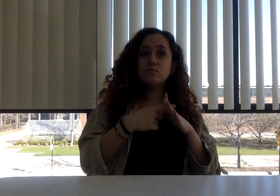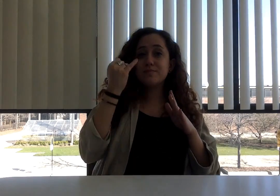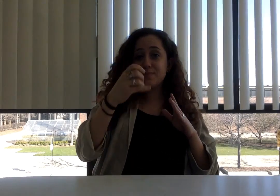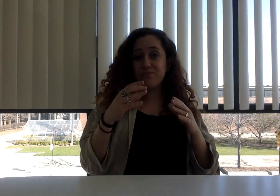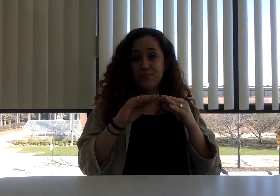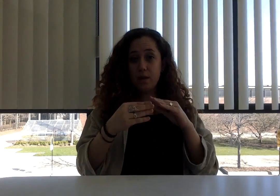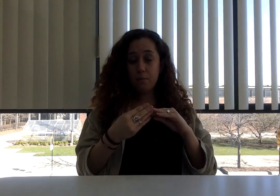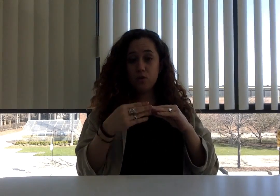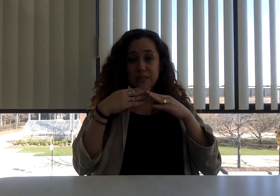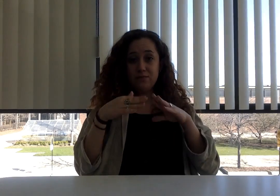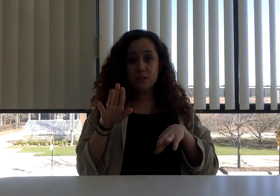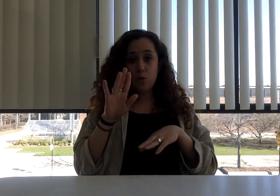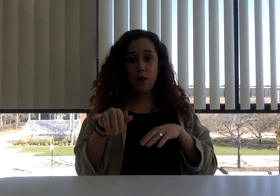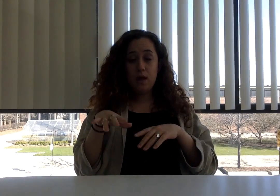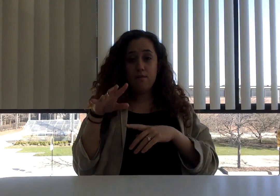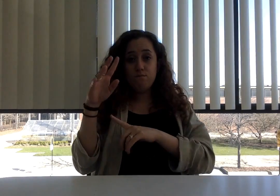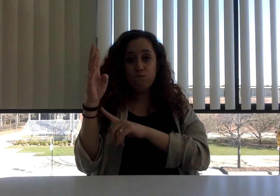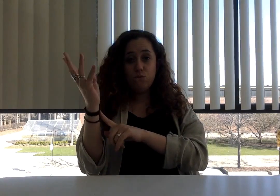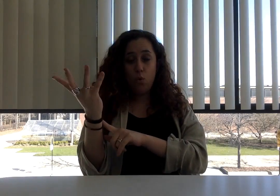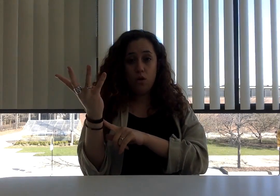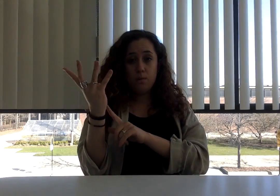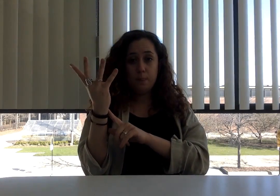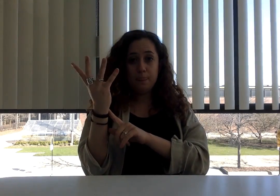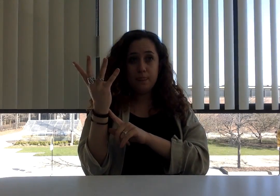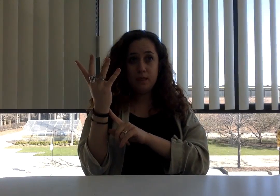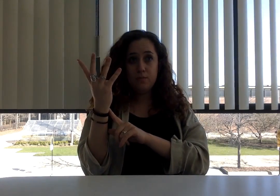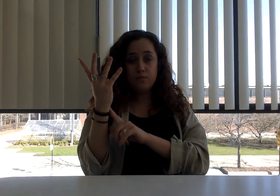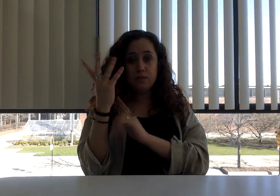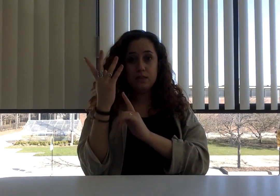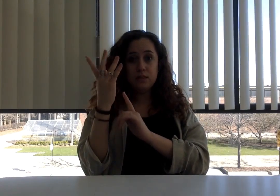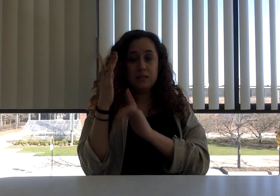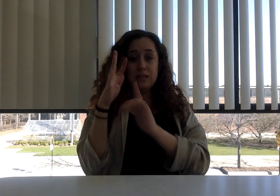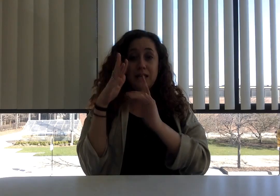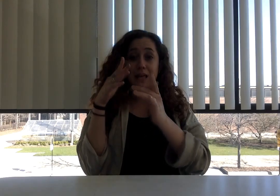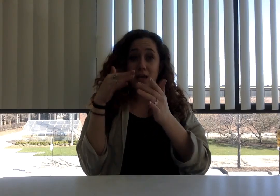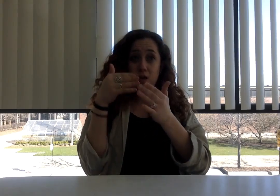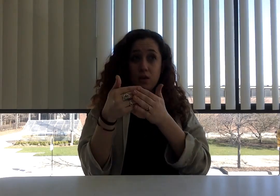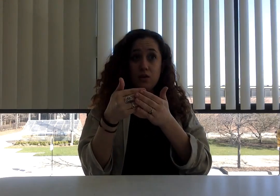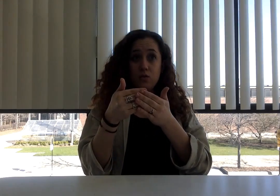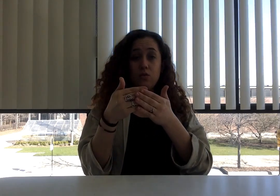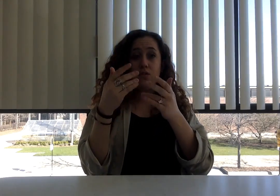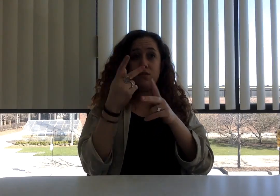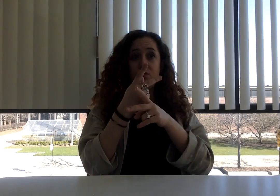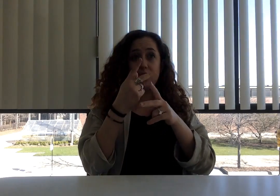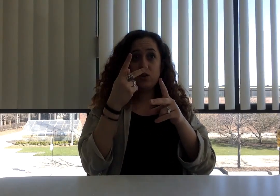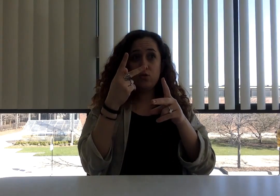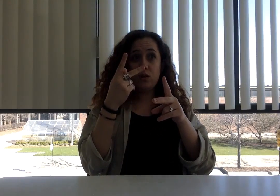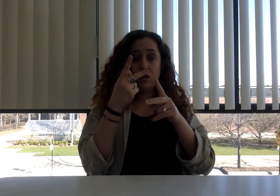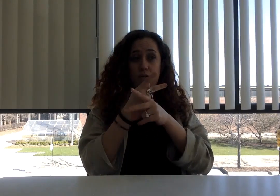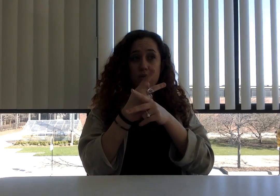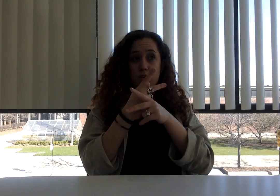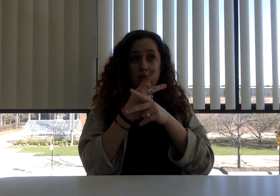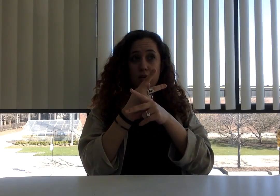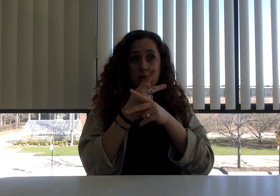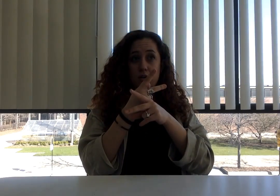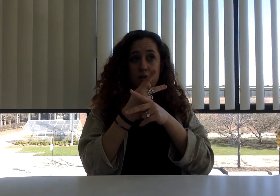at this point here where the answer is 1. Then based on the answer to your division problem, let's say